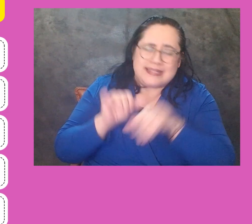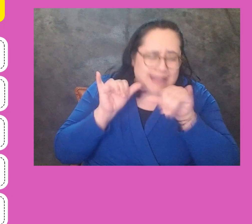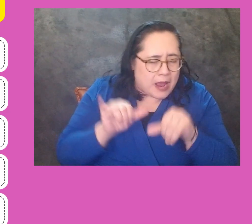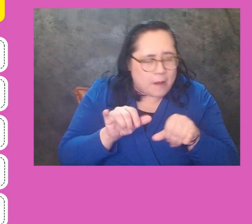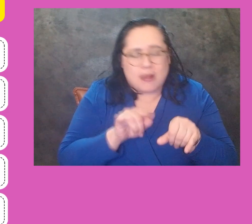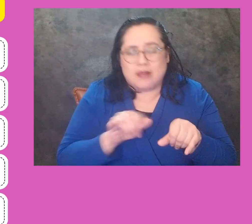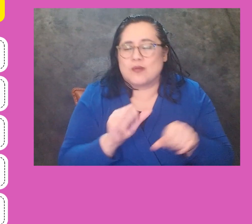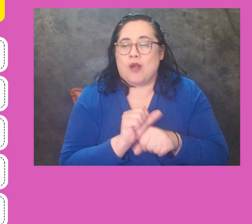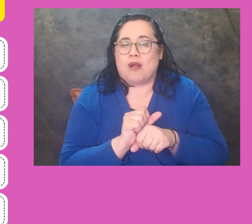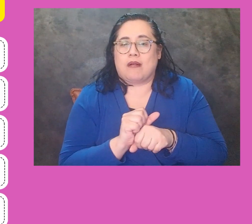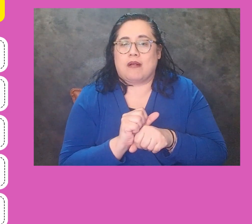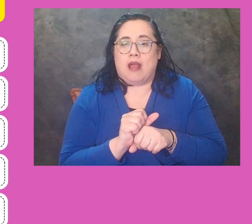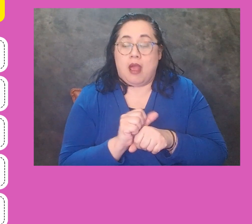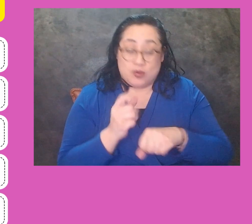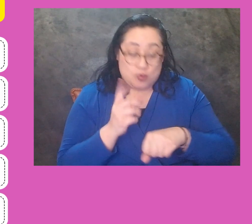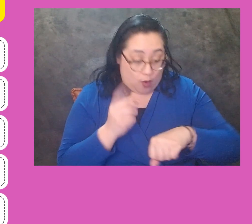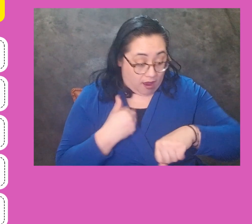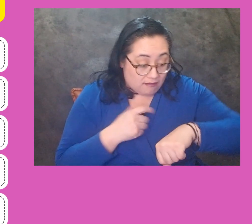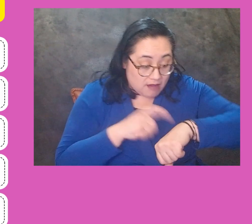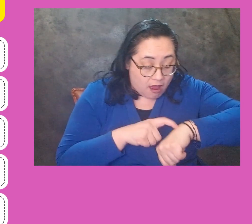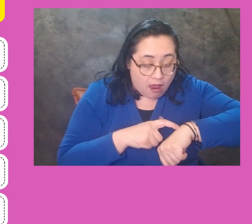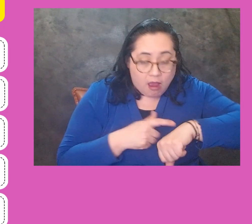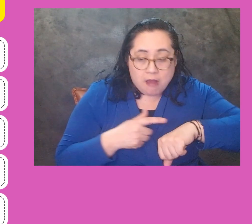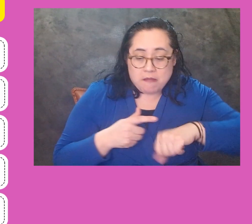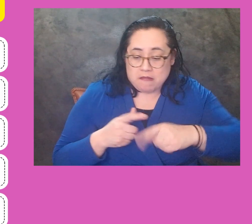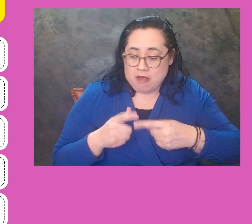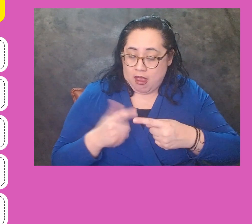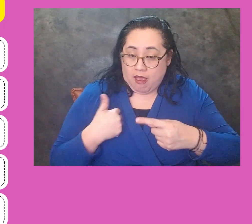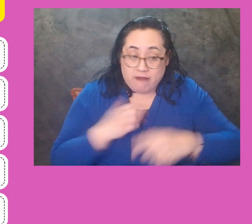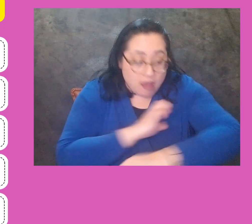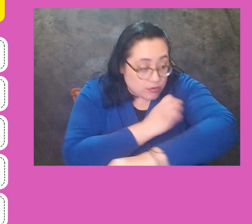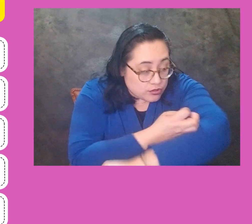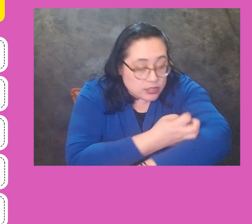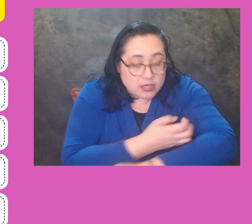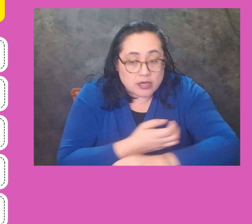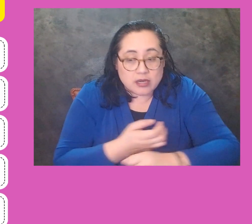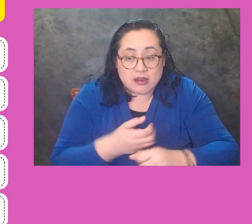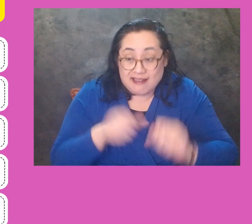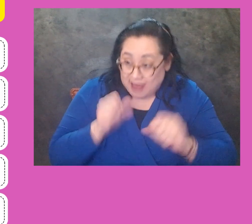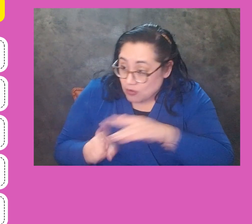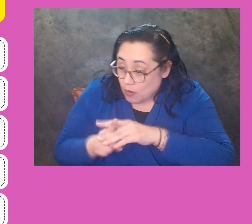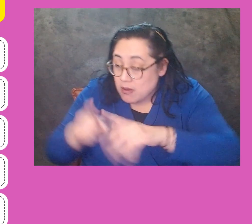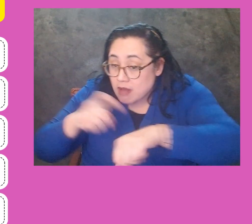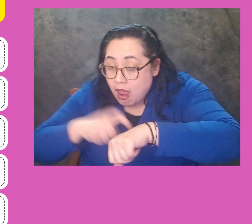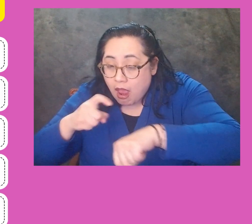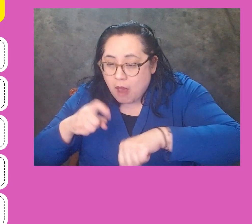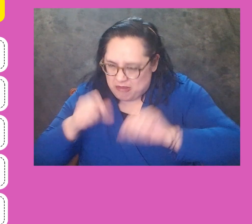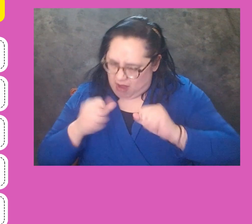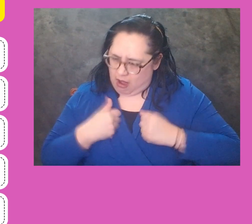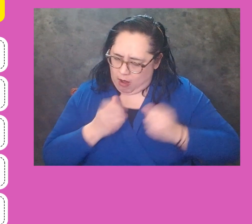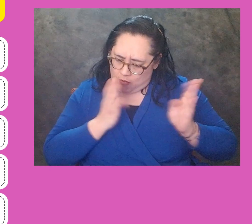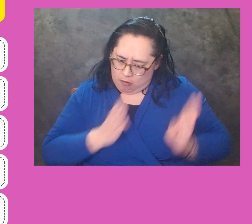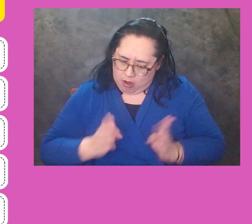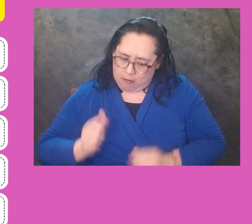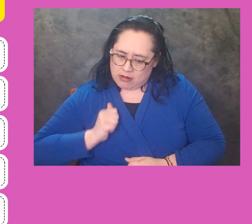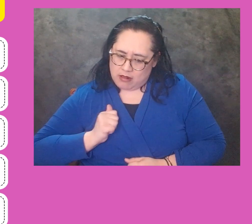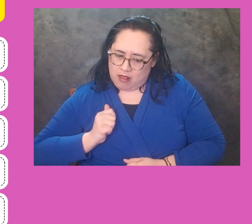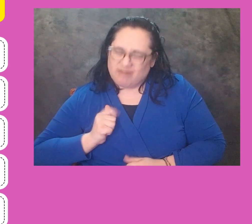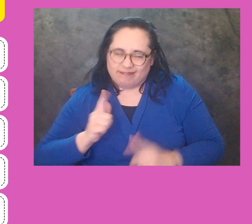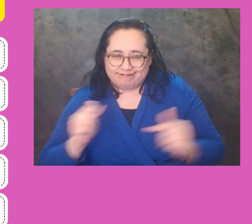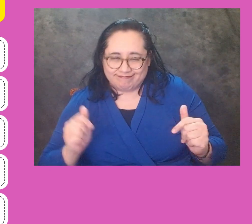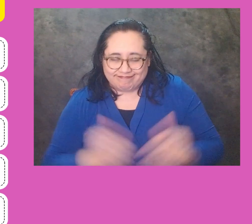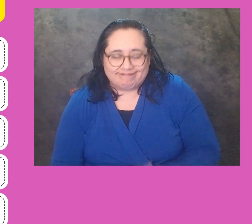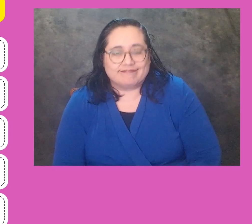work, meaning ask yourself, do I have time? Do I have the energy? Can I arrive on time? Am I able to prepare for